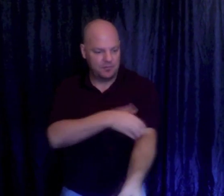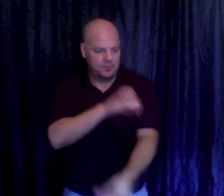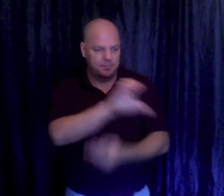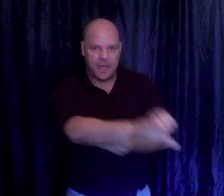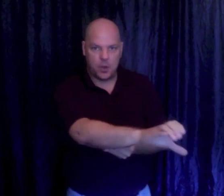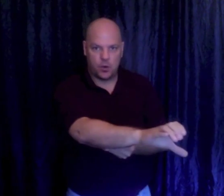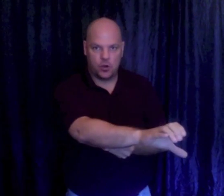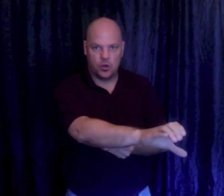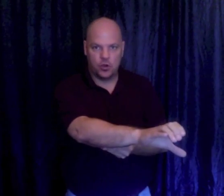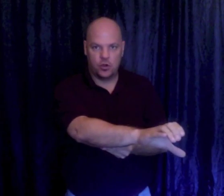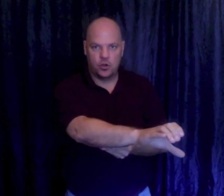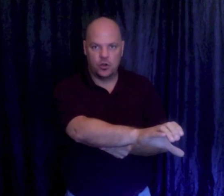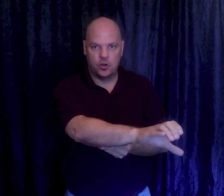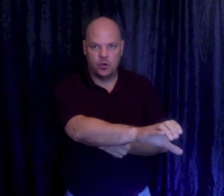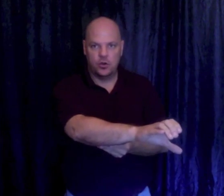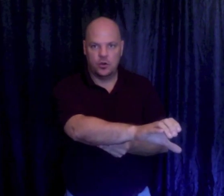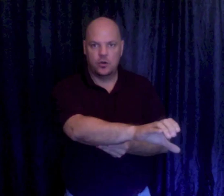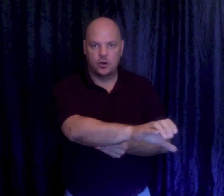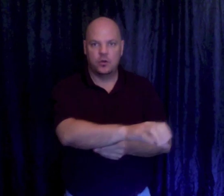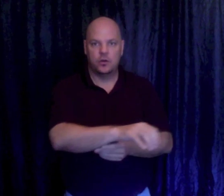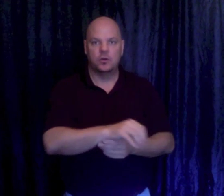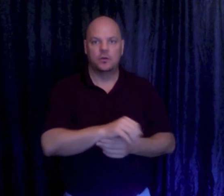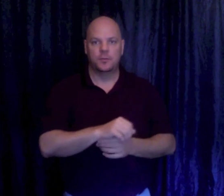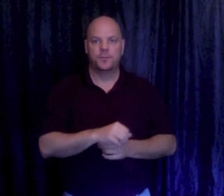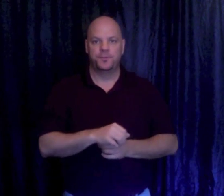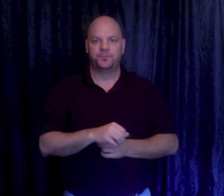that the interpreting process is still going.